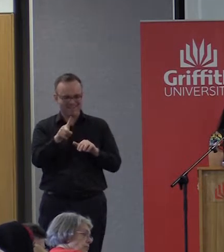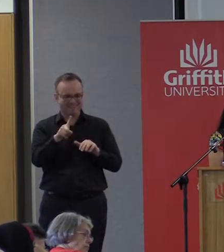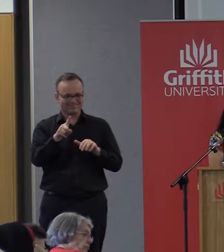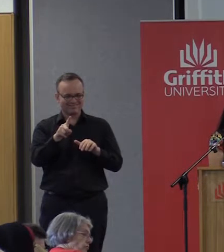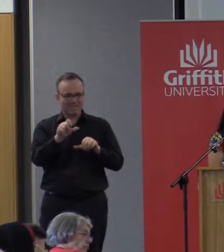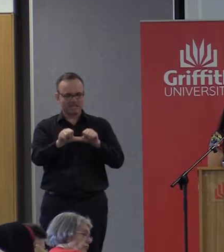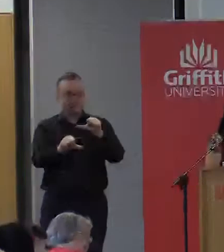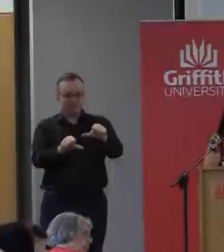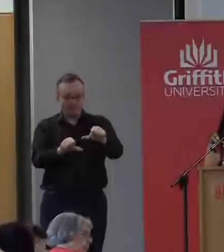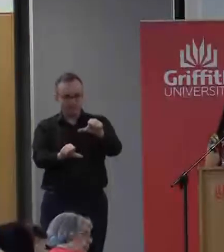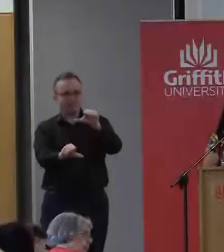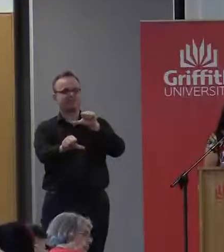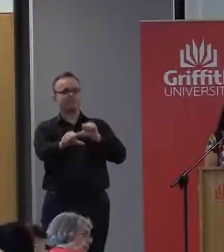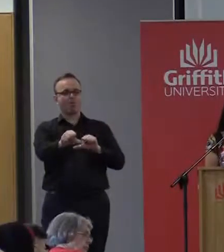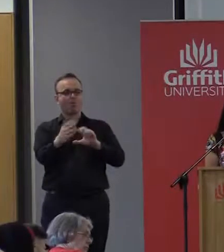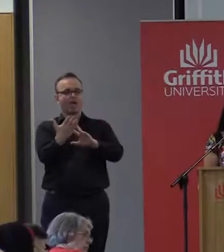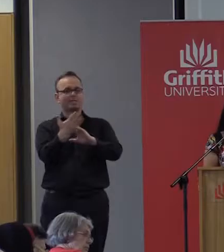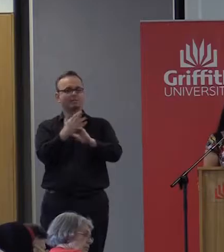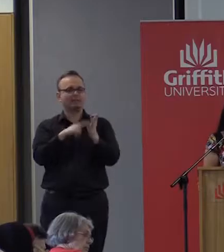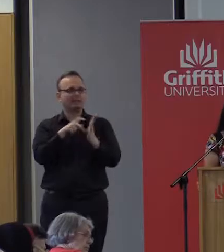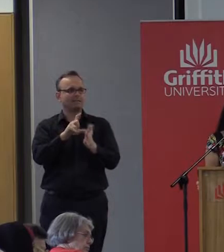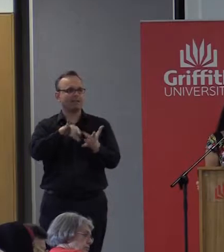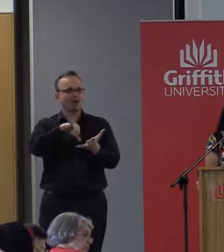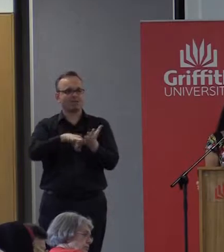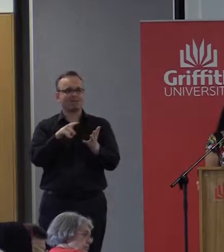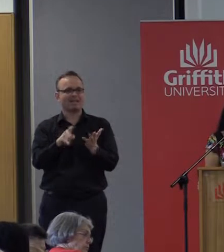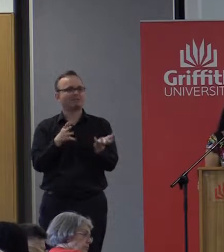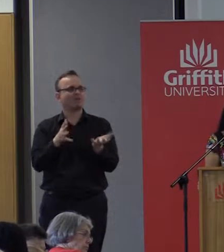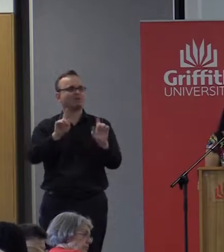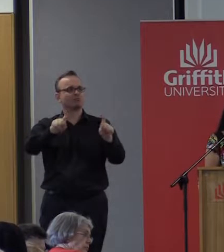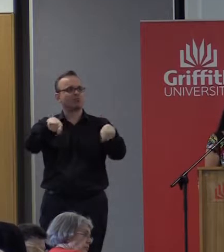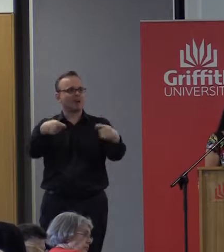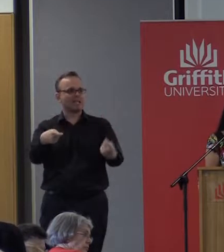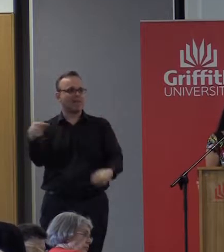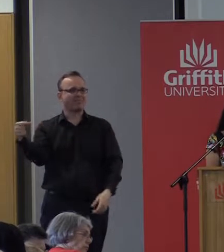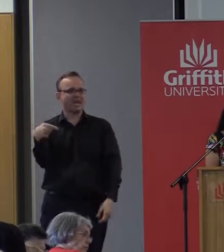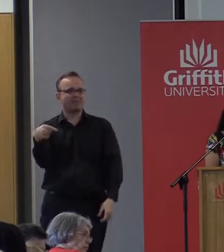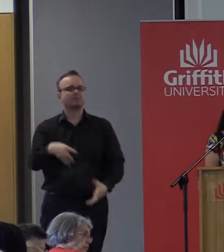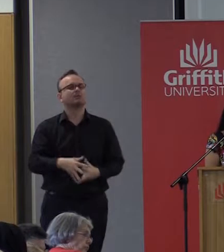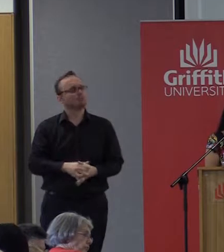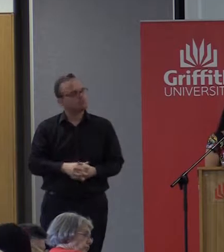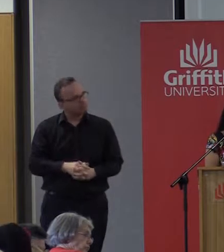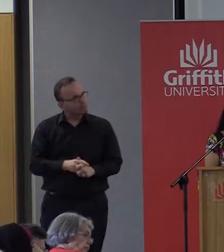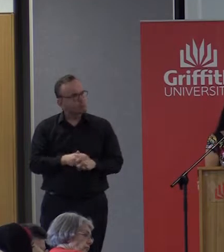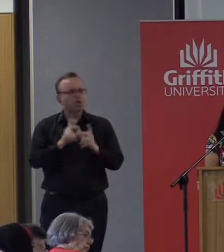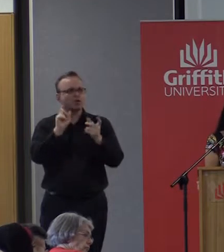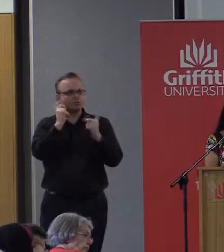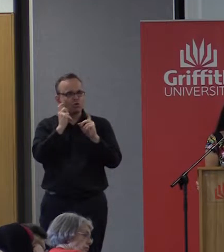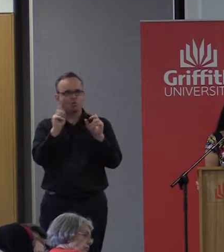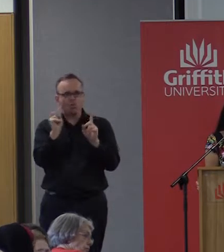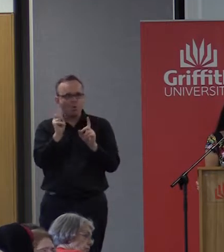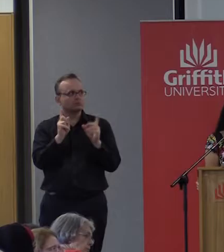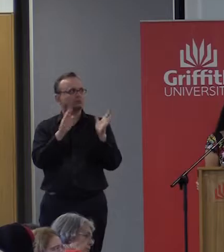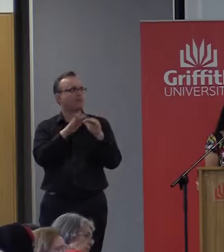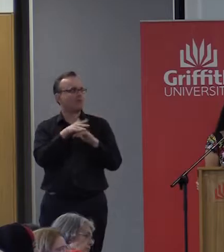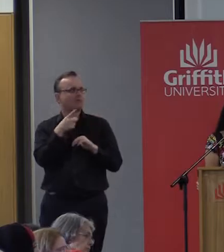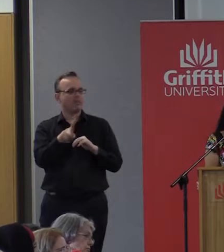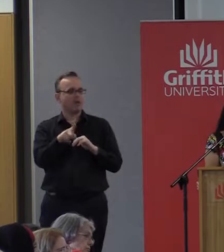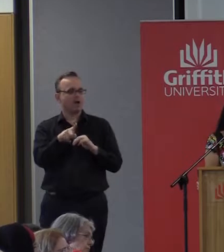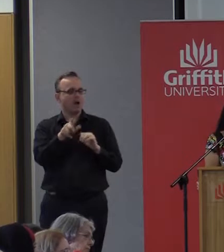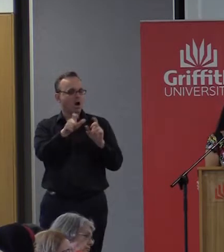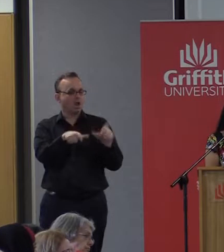before accessing NDIS and the service providers. That concern is around the hidden clients